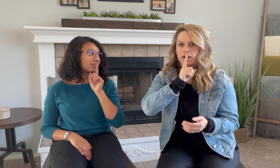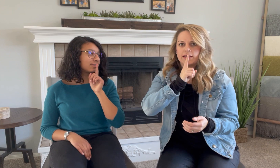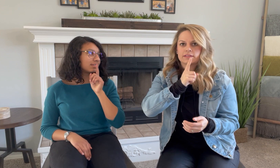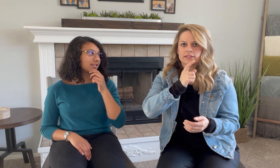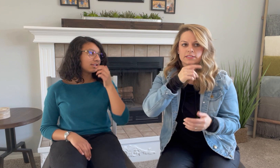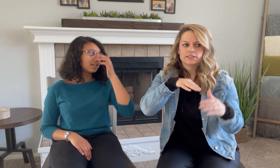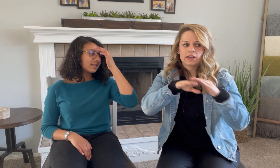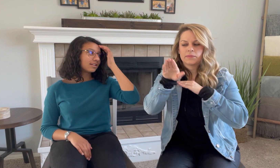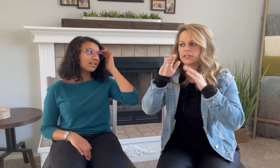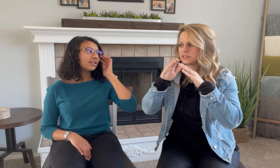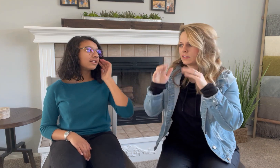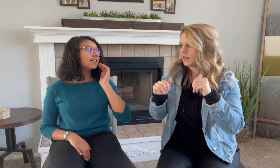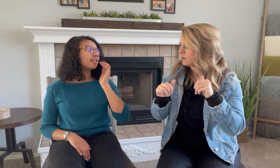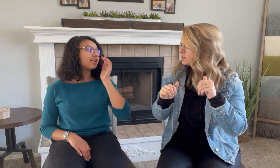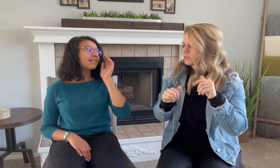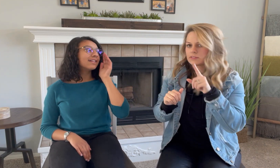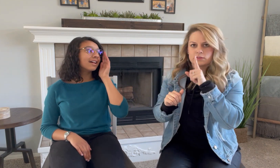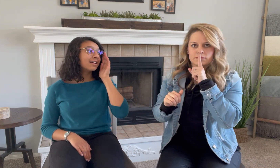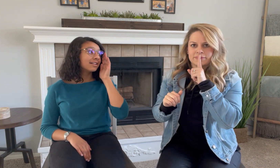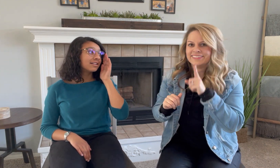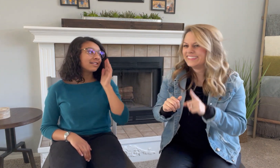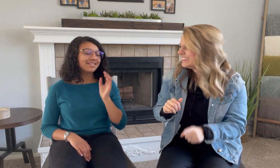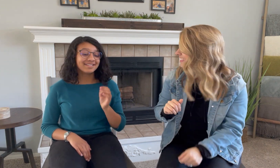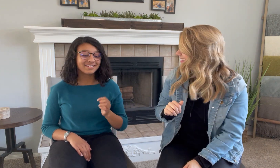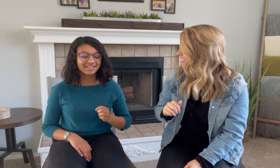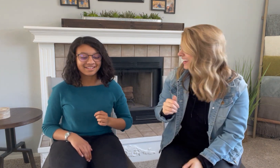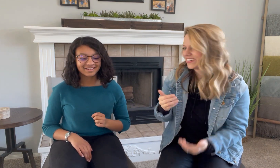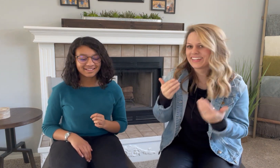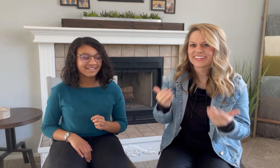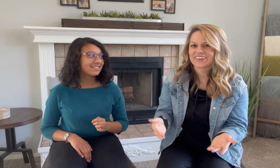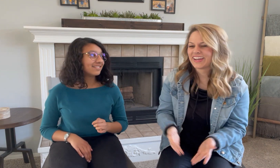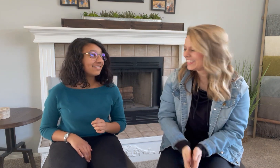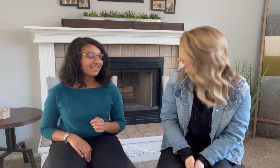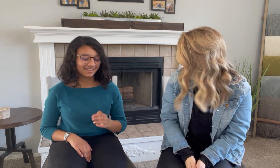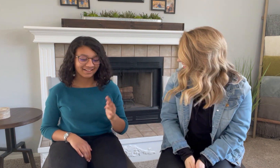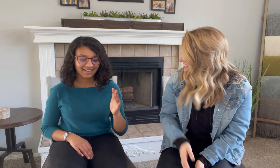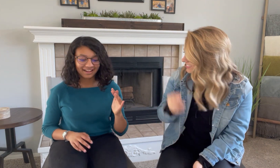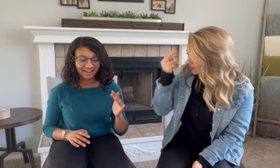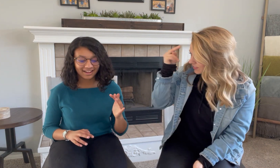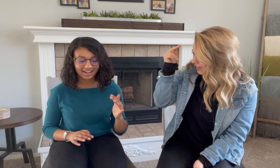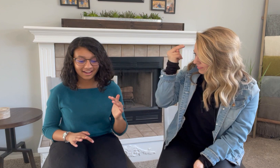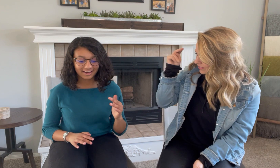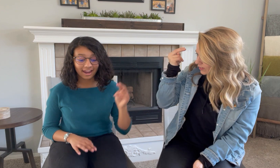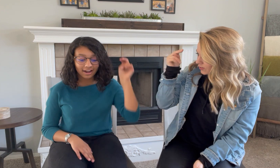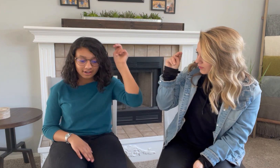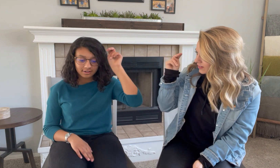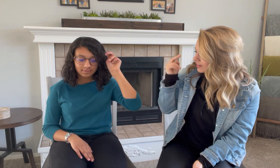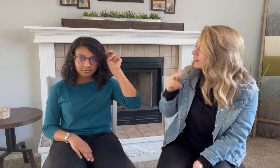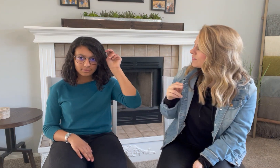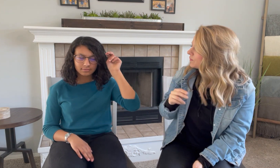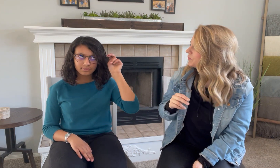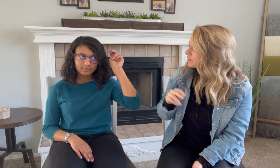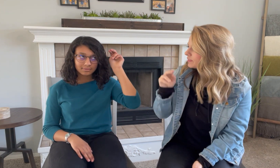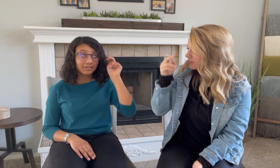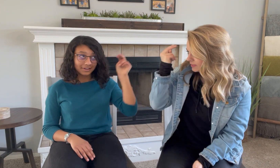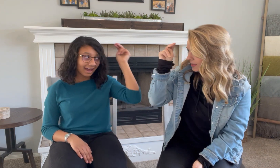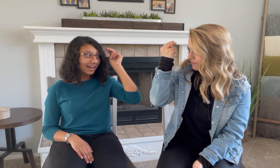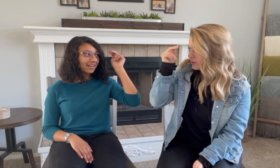quiet because he's coming into the house, so. All right, go ahead. So nephew